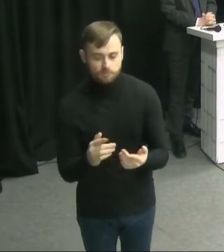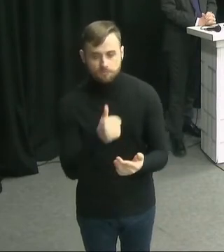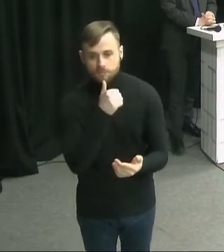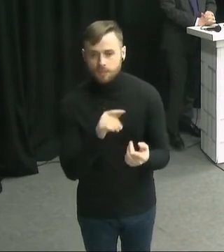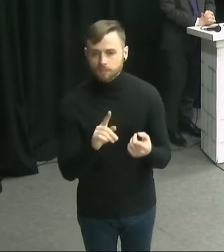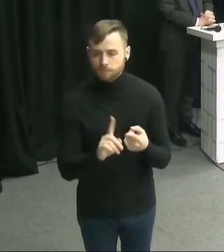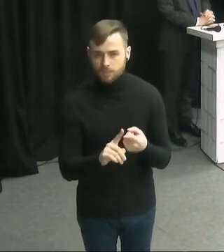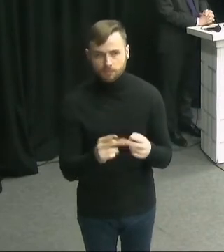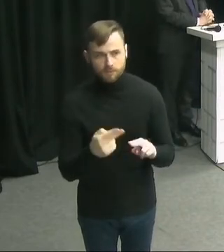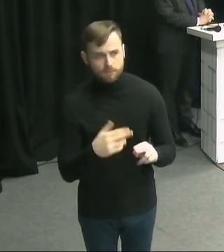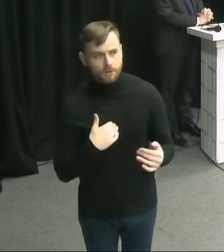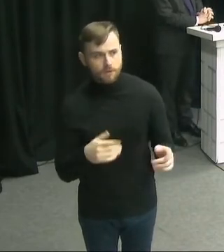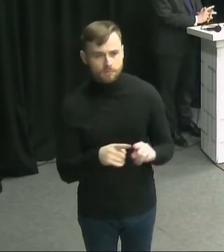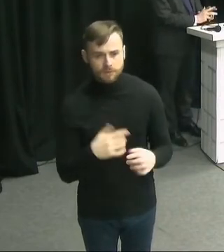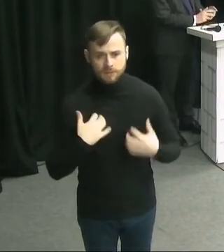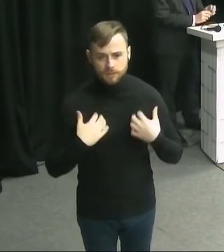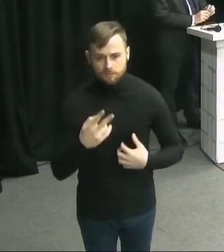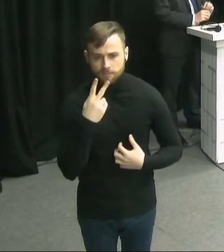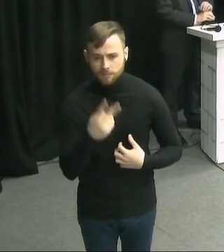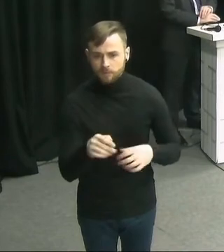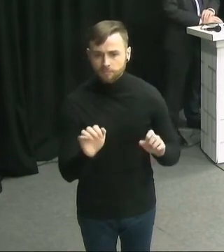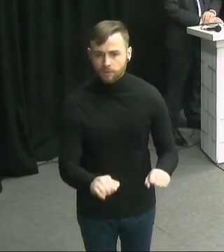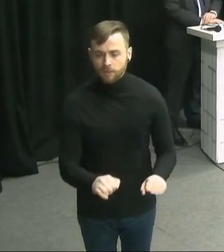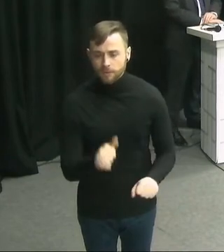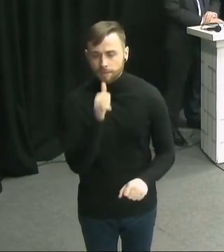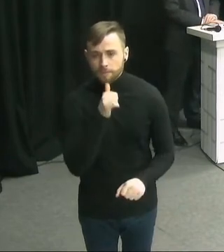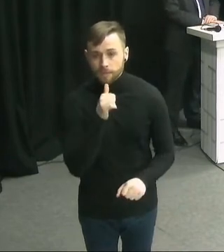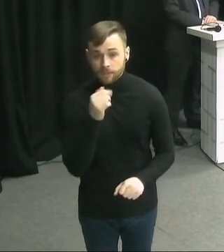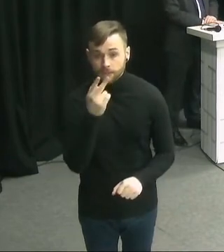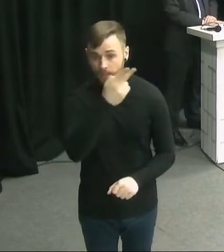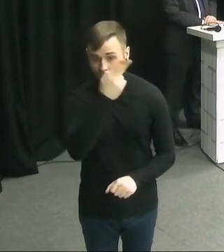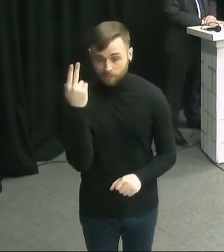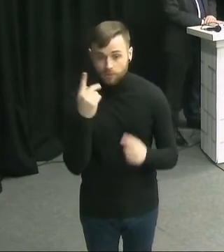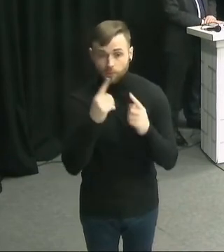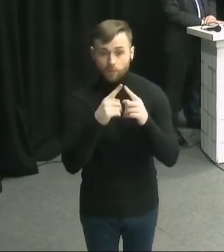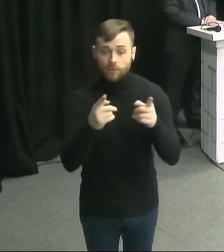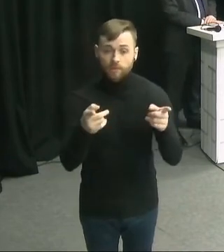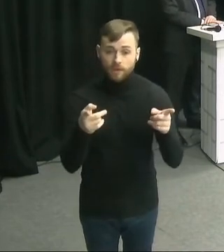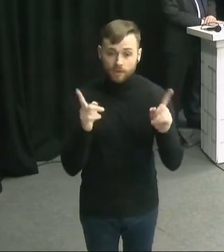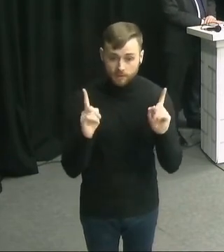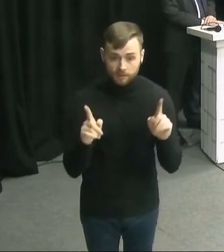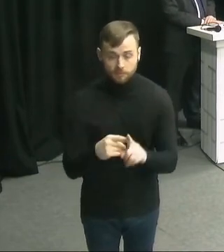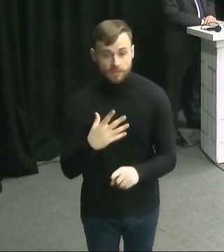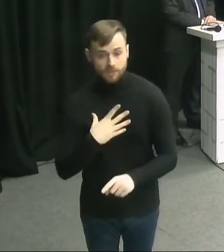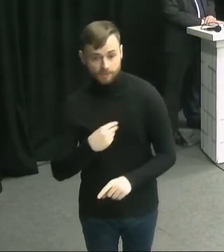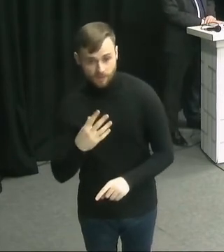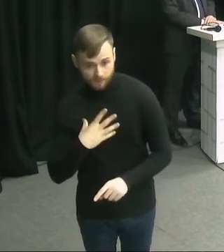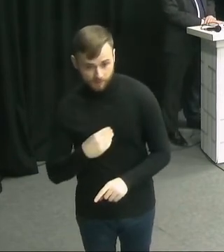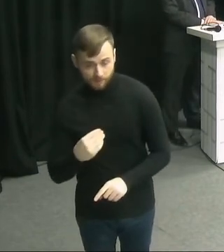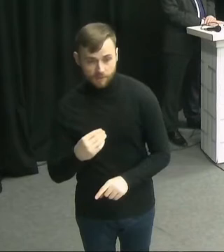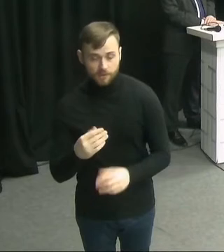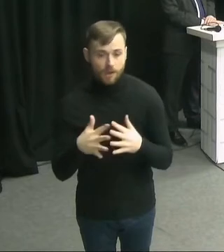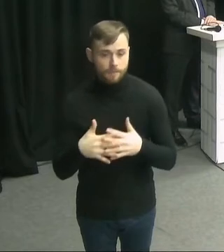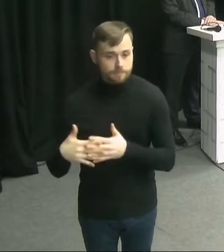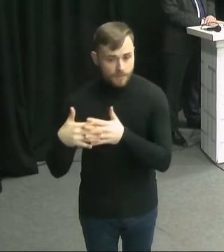in Vilnius, in Lithuanian universities, when you compare them to other European and American universities, there is a